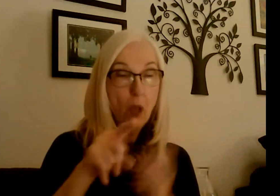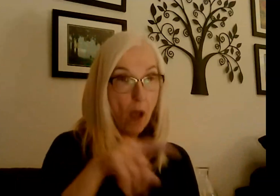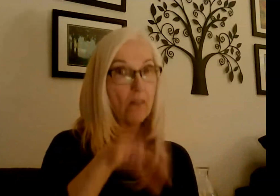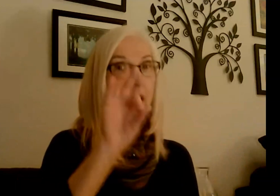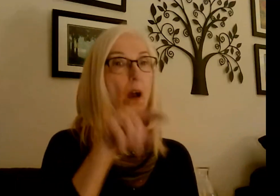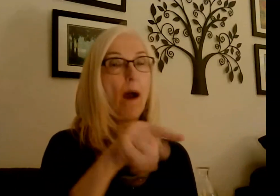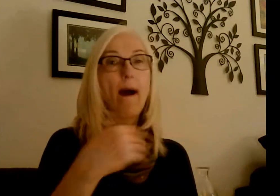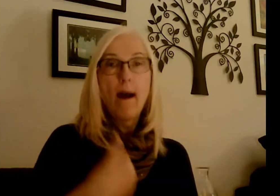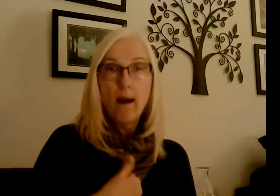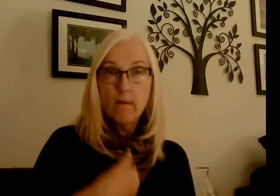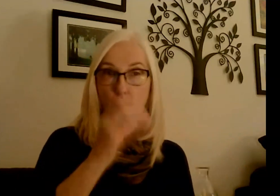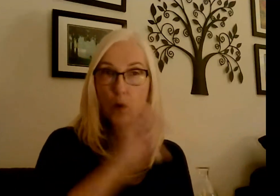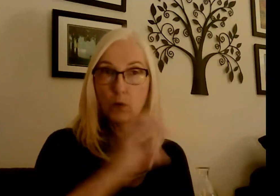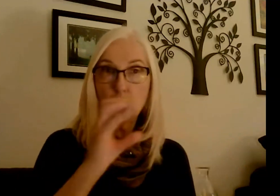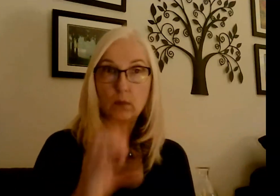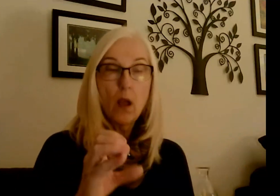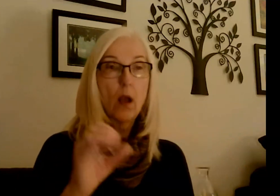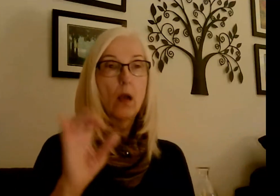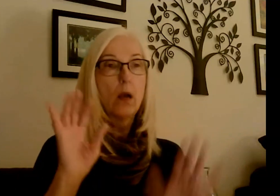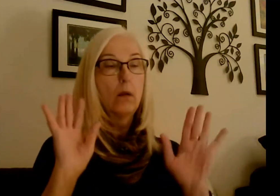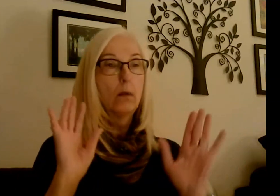on a specific channel. So I went home and I